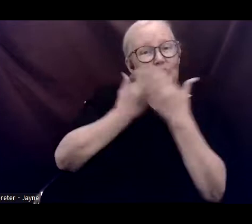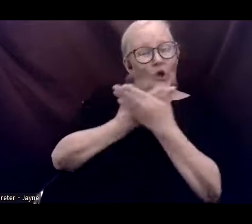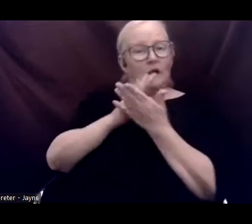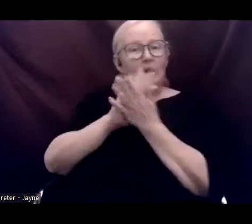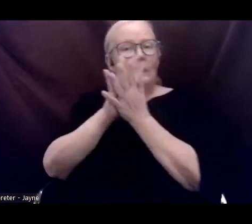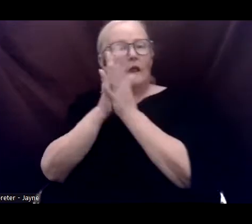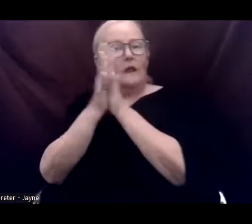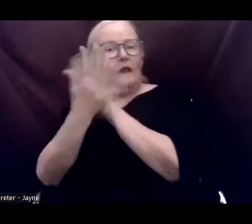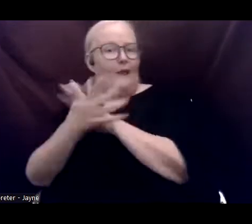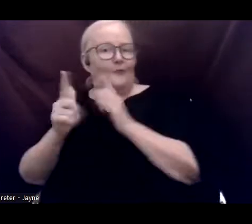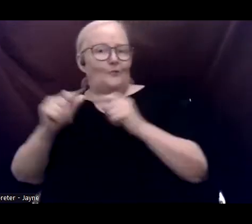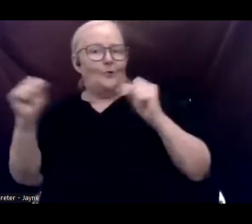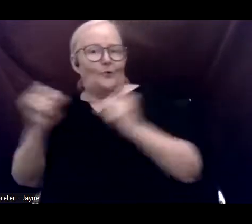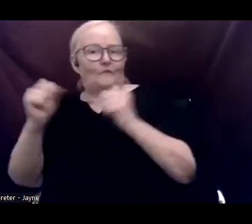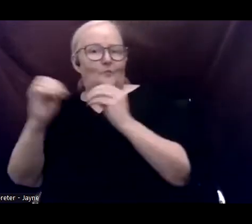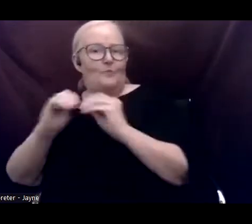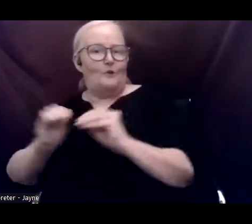any themes so far?